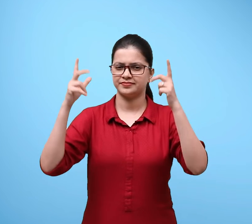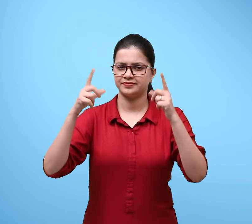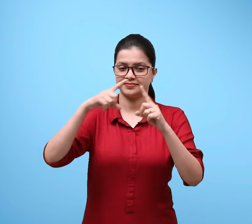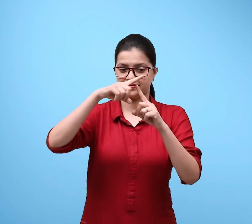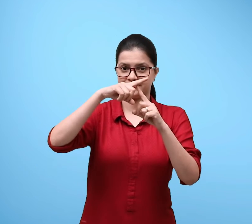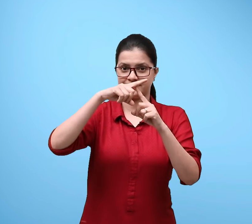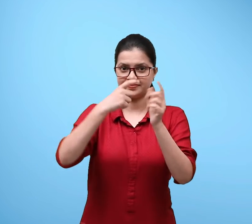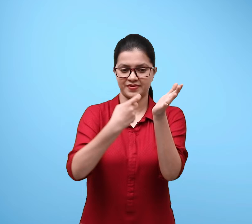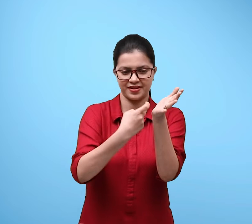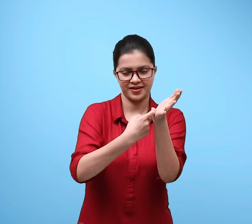Transparency.